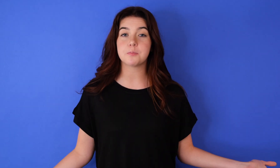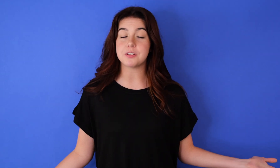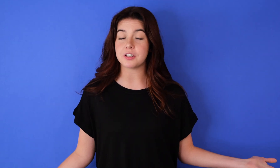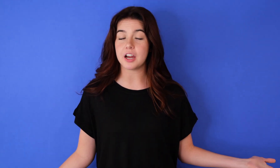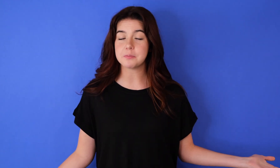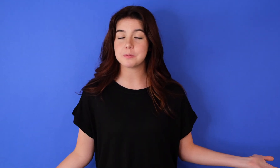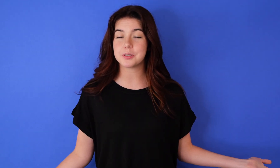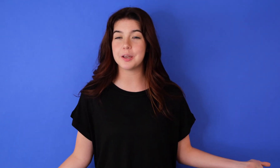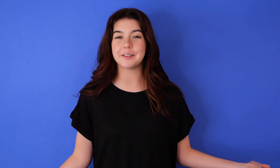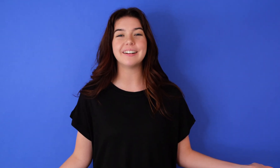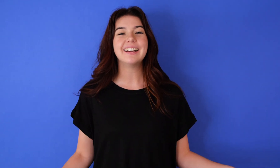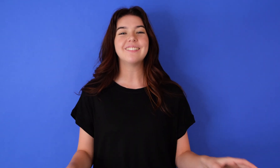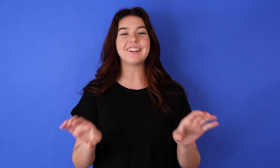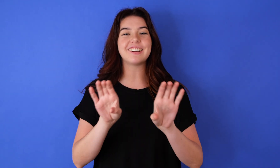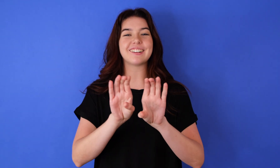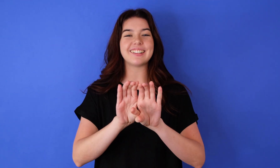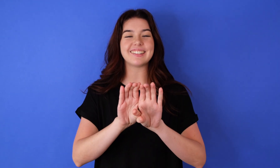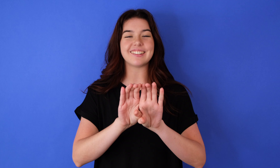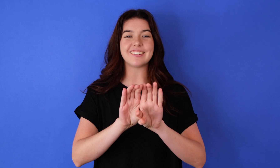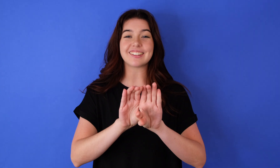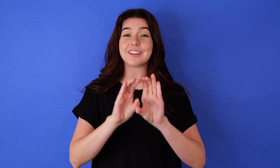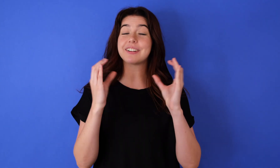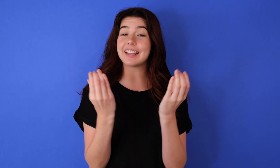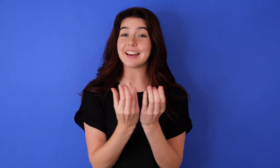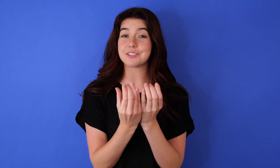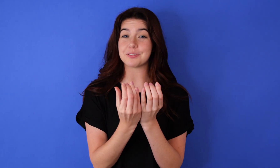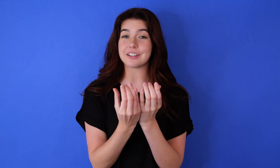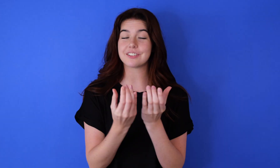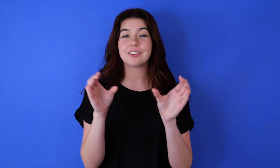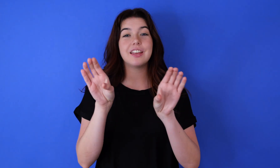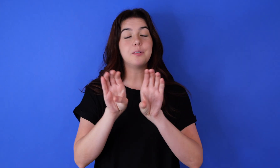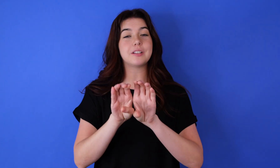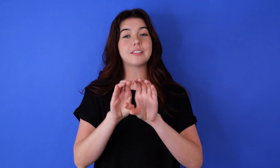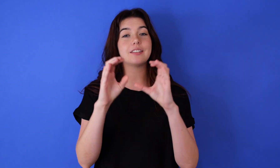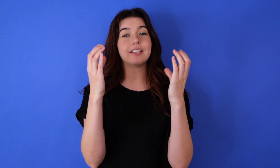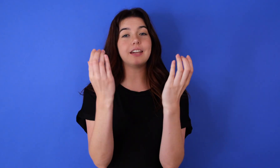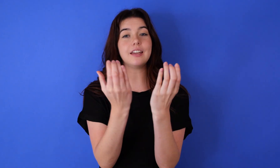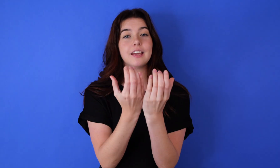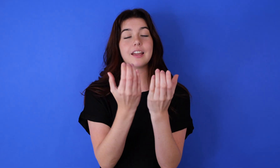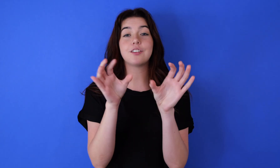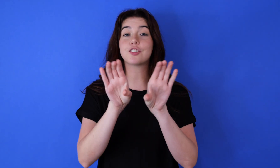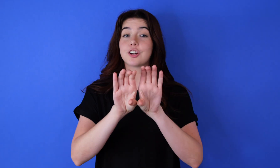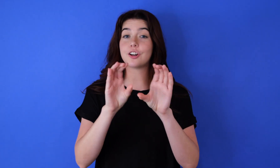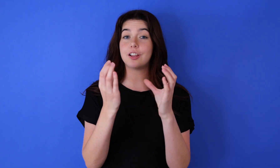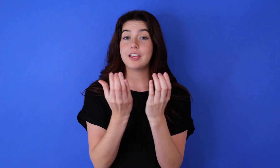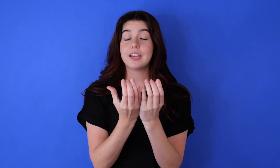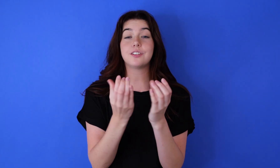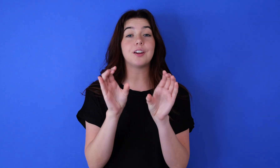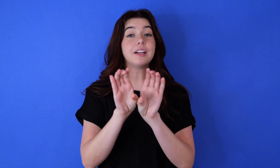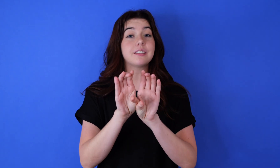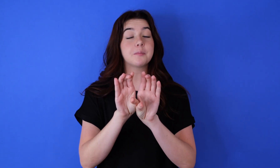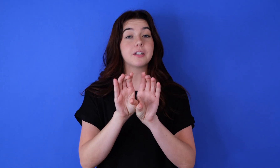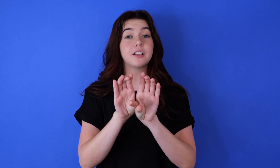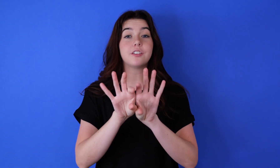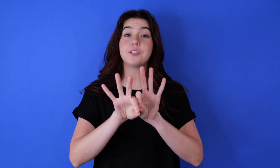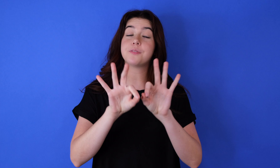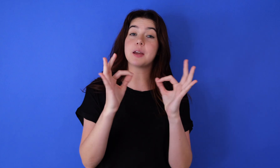is it not? So we are going to do the sign for class first, which is a C in a circle. It's very similar to